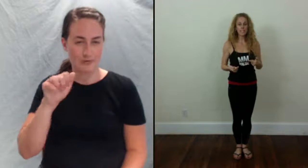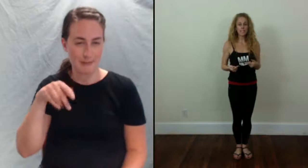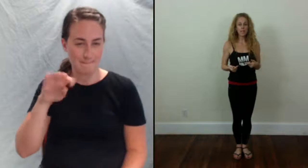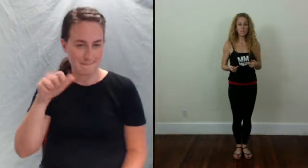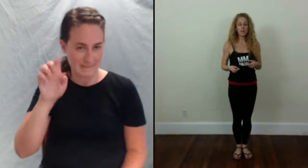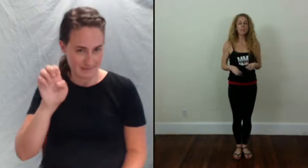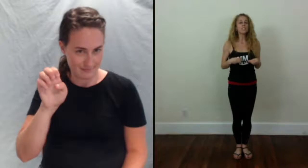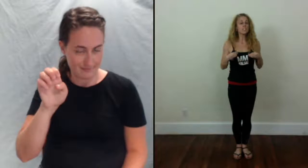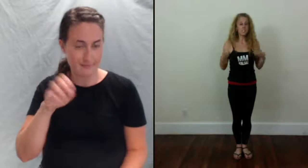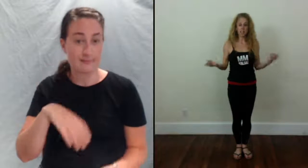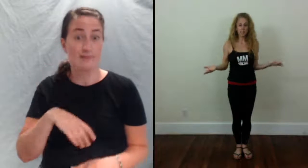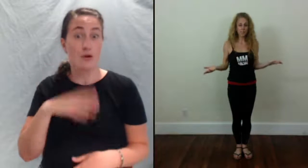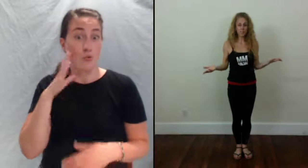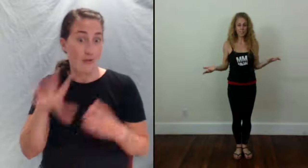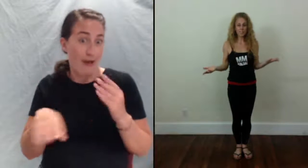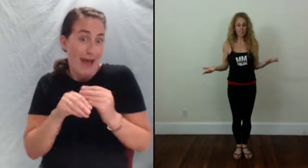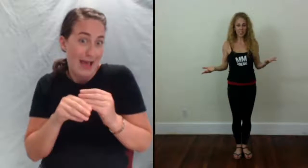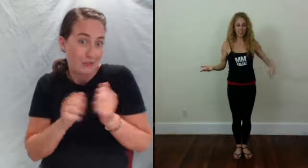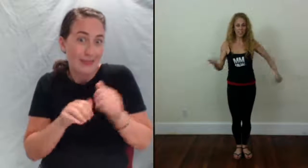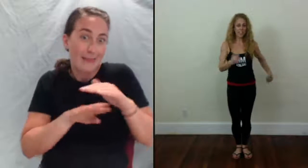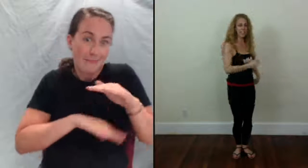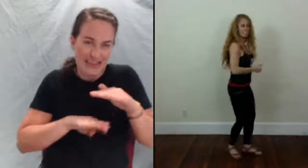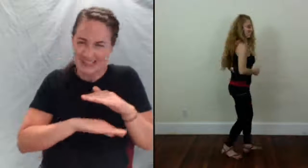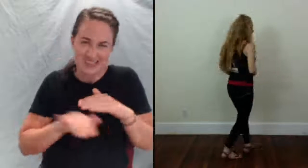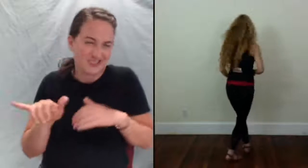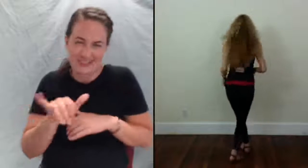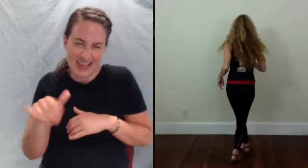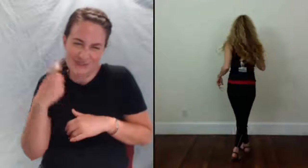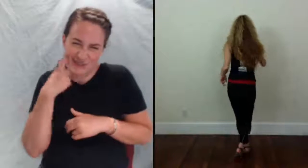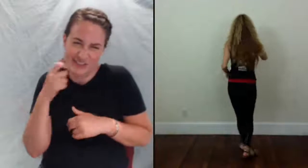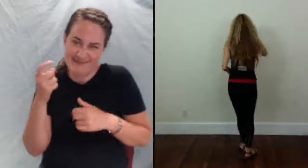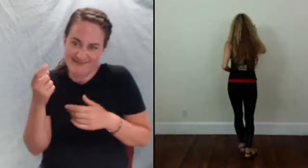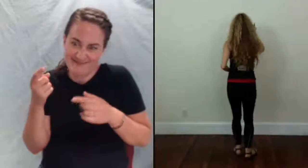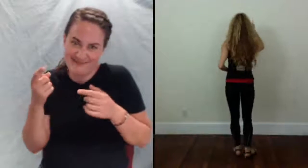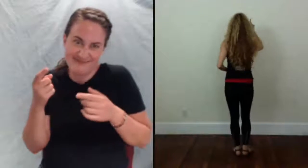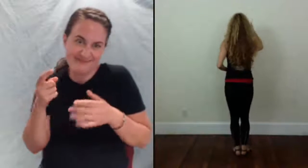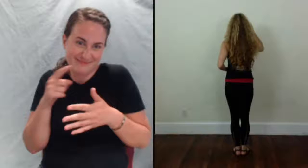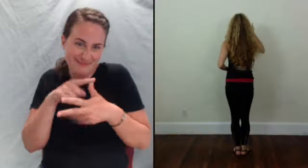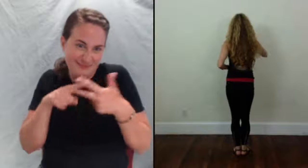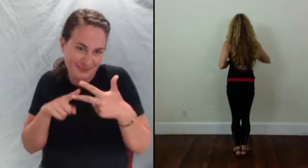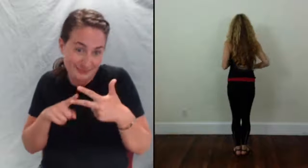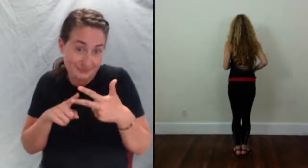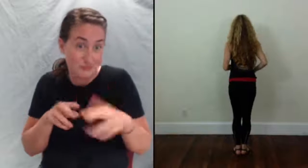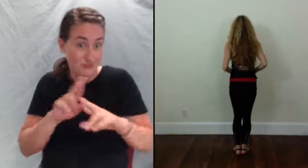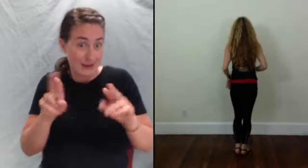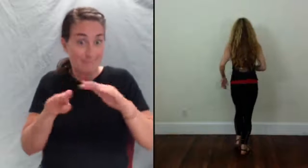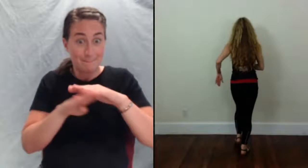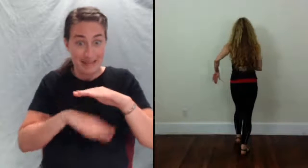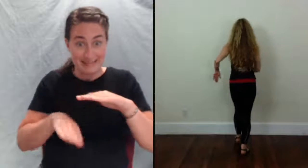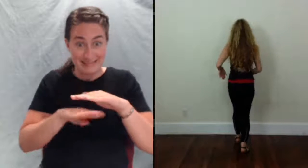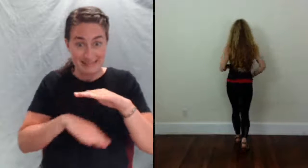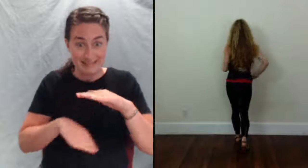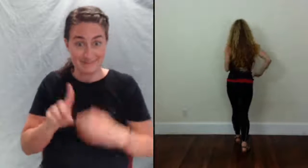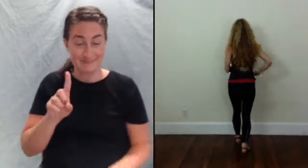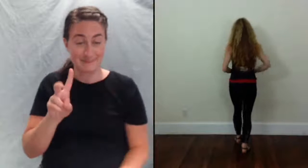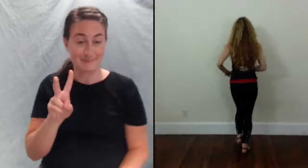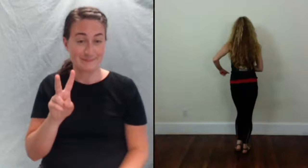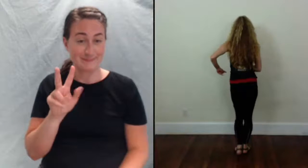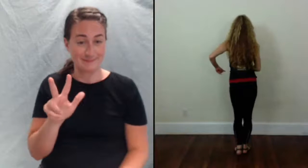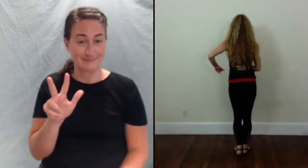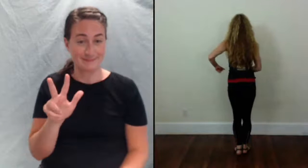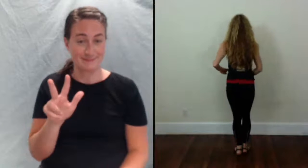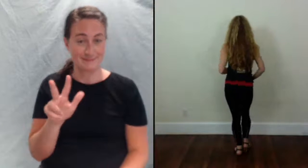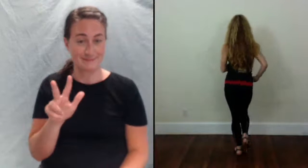our basic step, just like we did with the others. Let's give it a shot. Basic. 1,